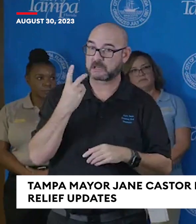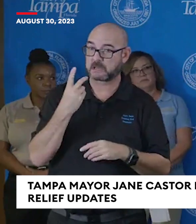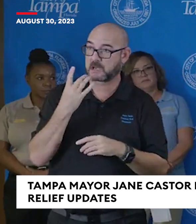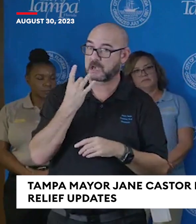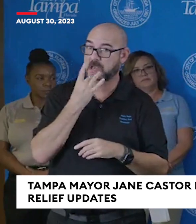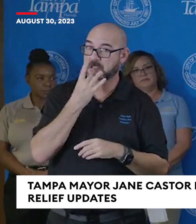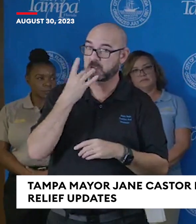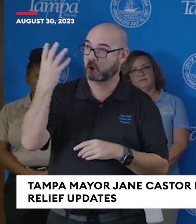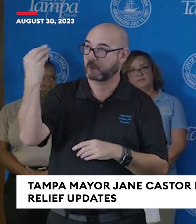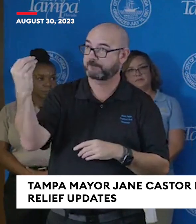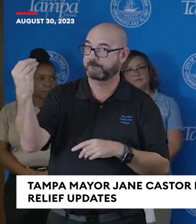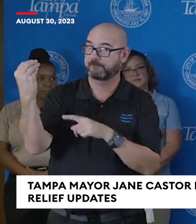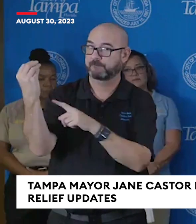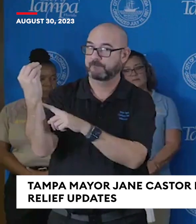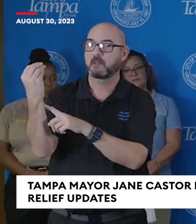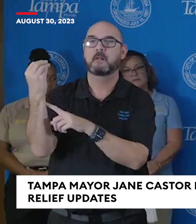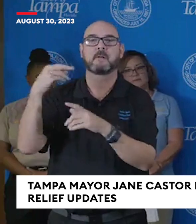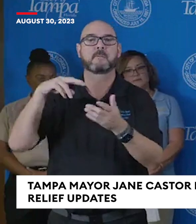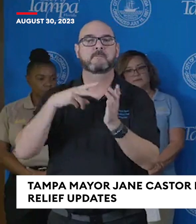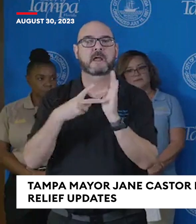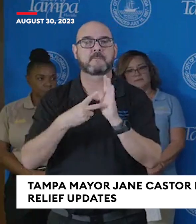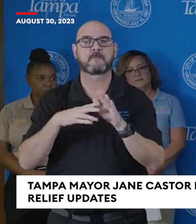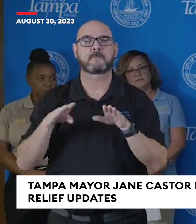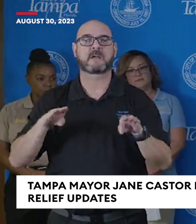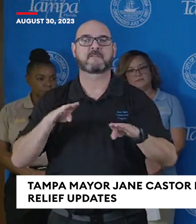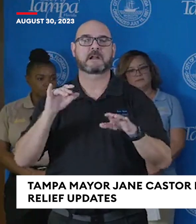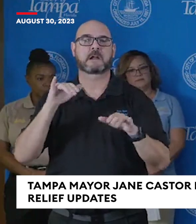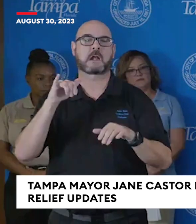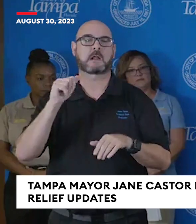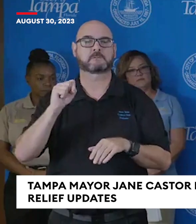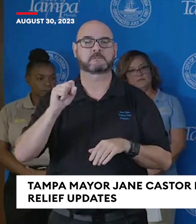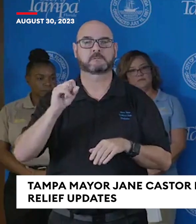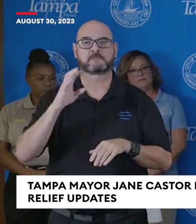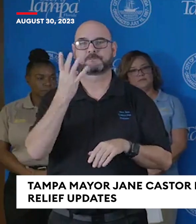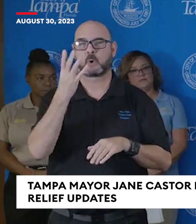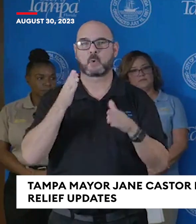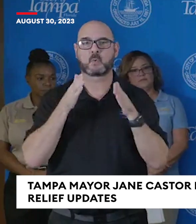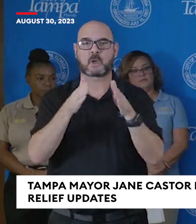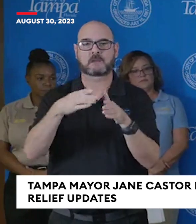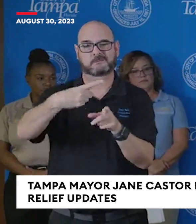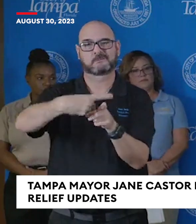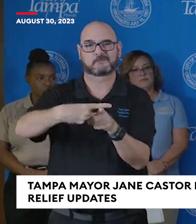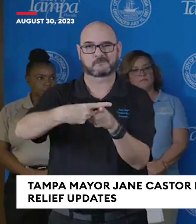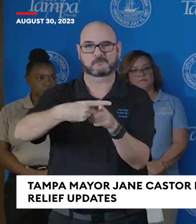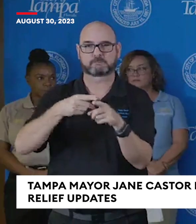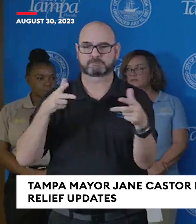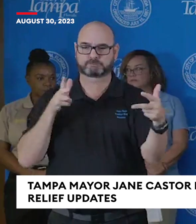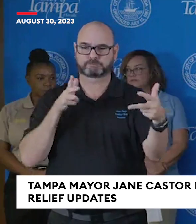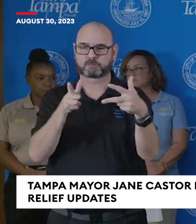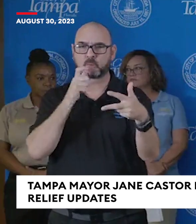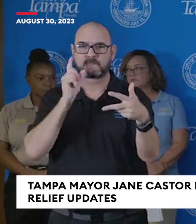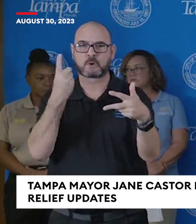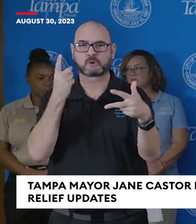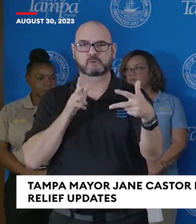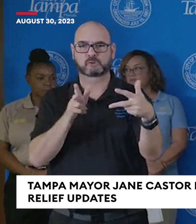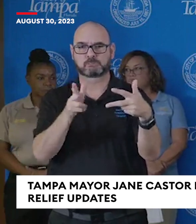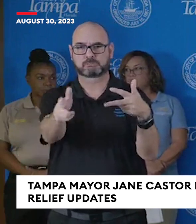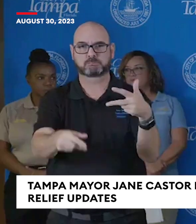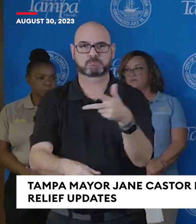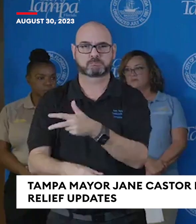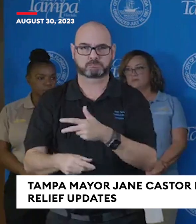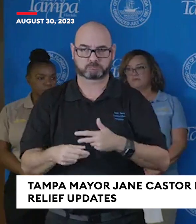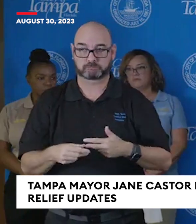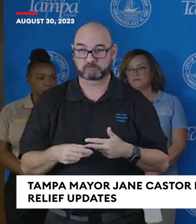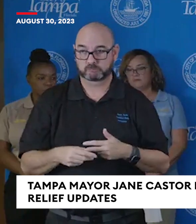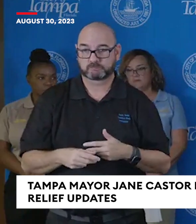as a four-way stop sign. Our officers are out patrolling the streets, patrolling businesses. We have our entire department